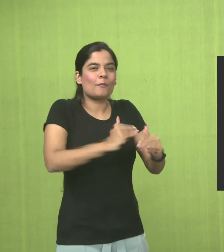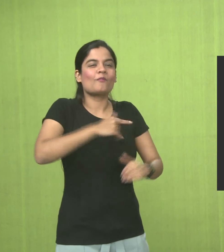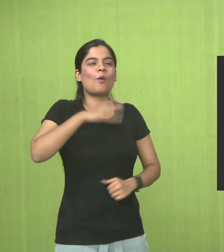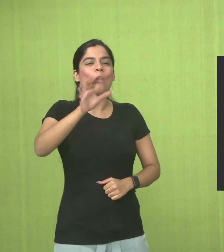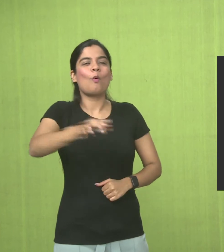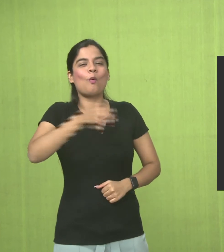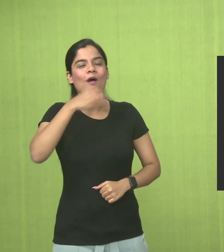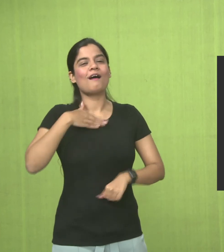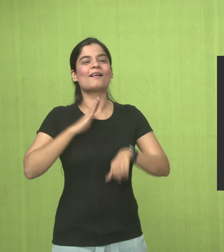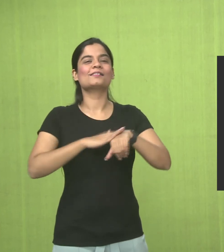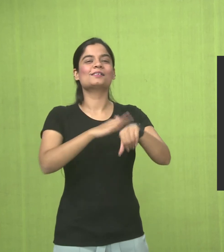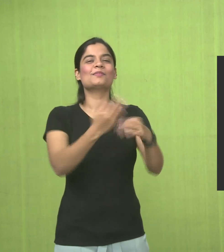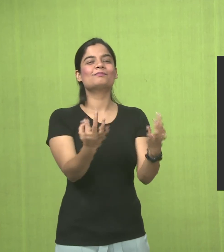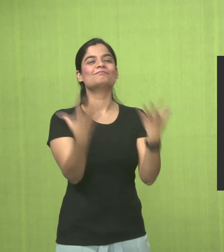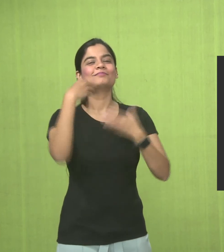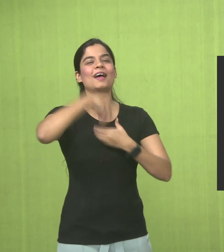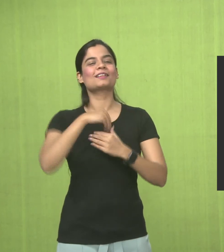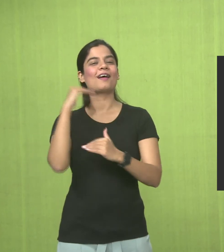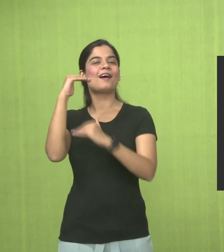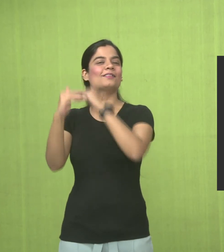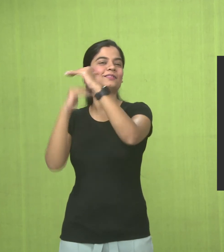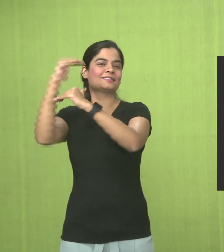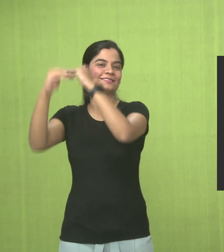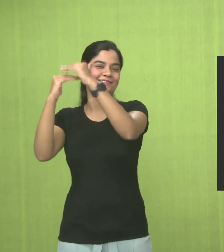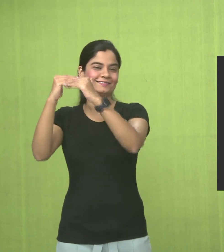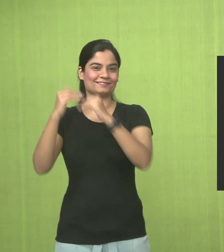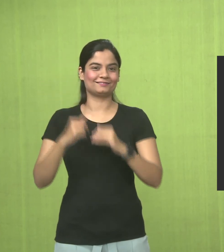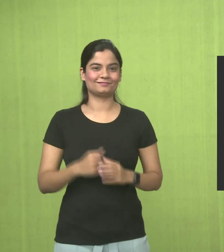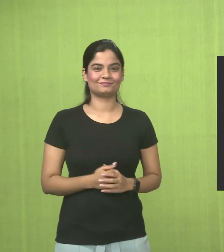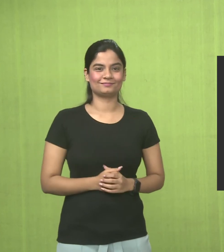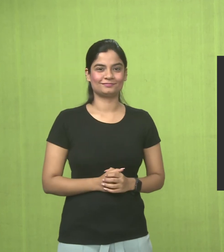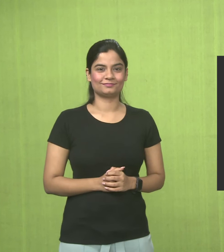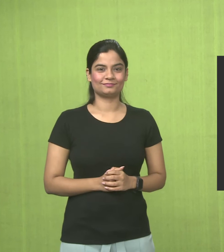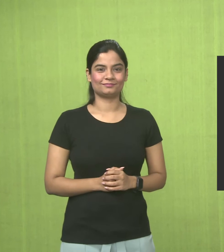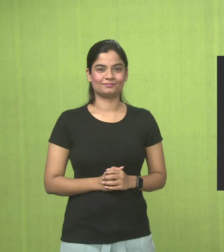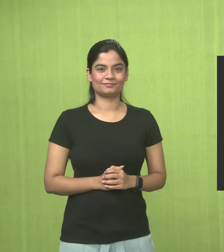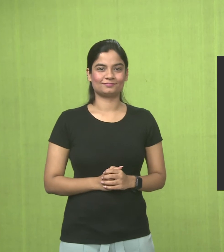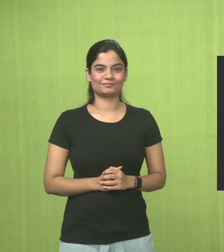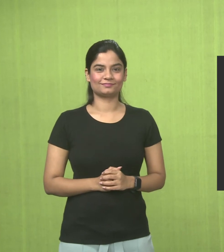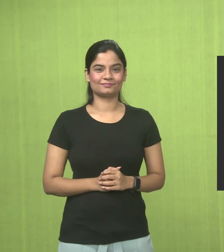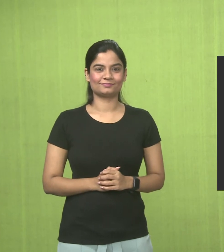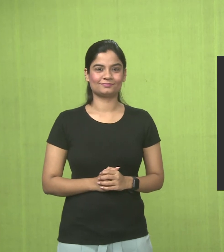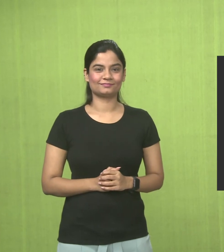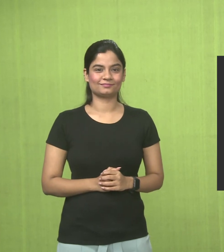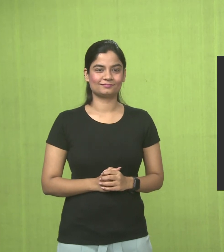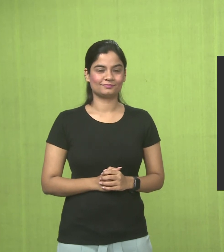at home and then we become old. So it definitely plays a major role in human development.